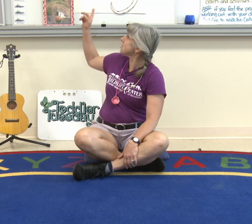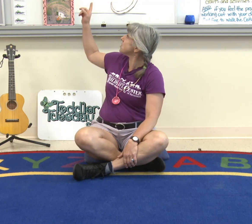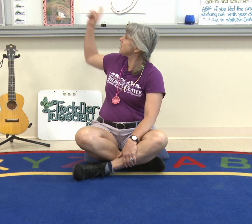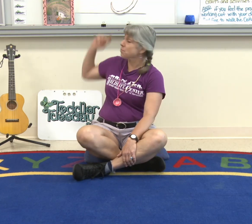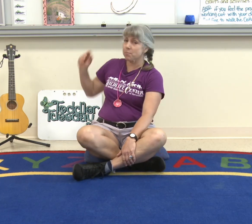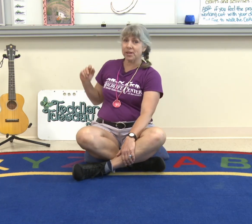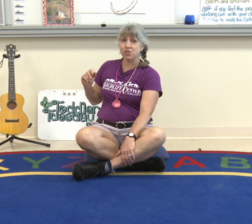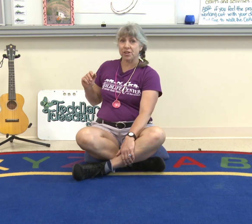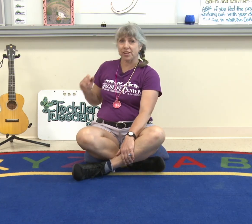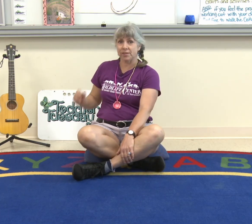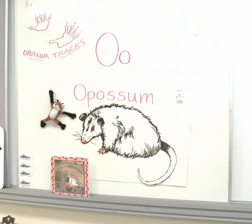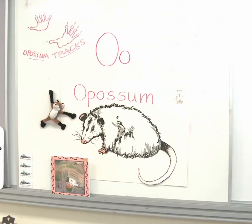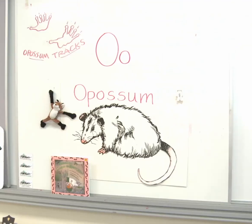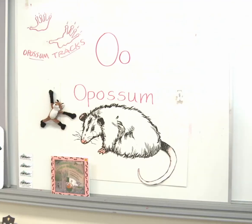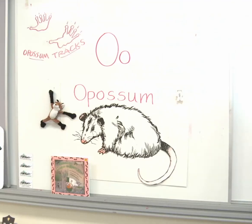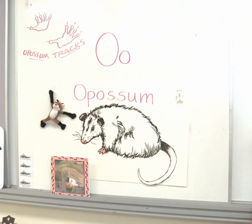look at my picture here.